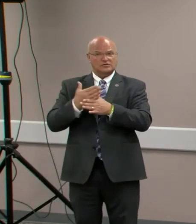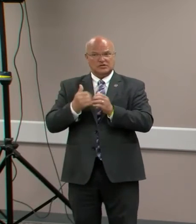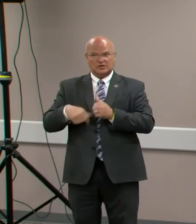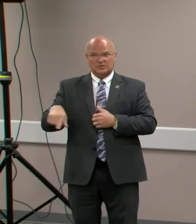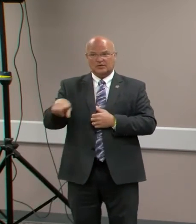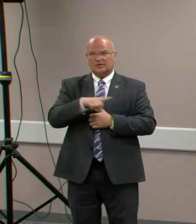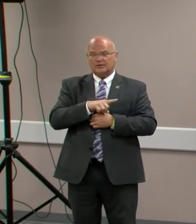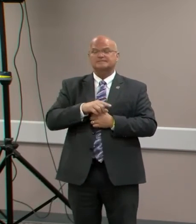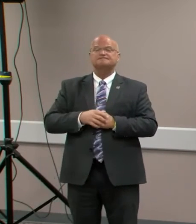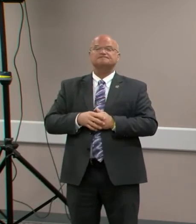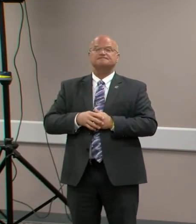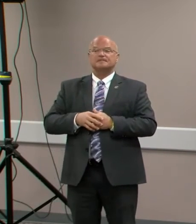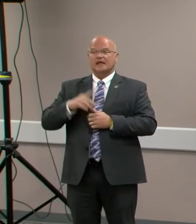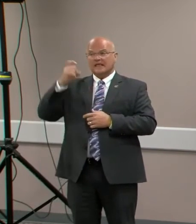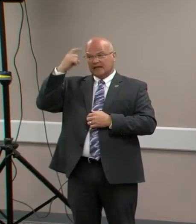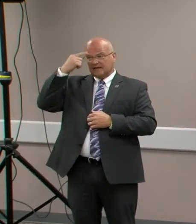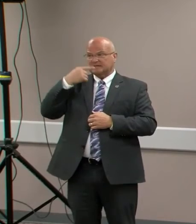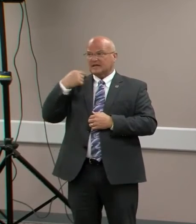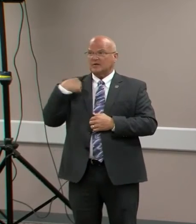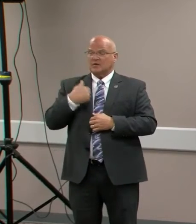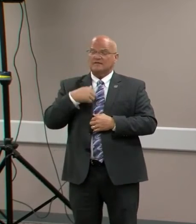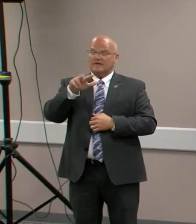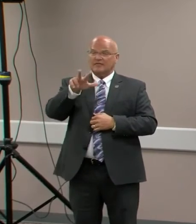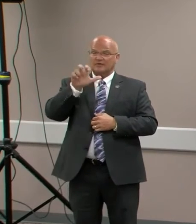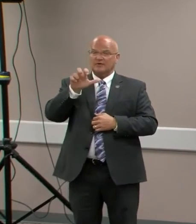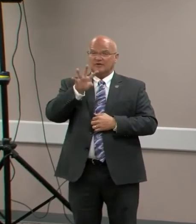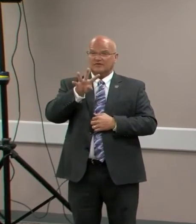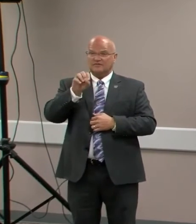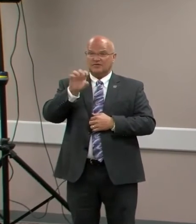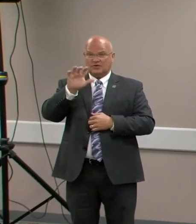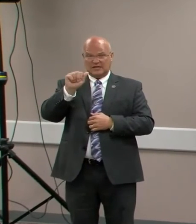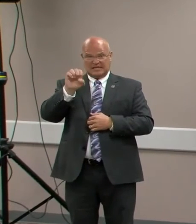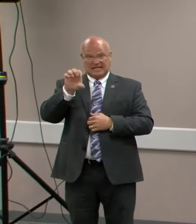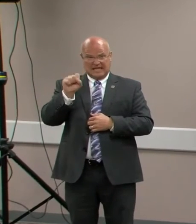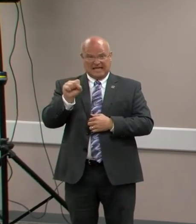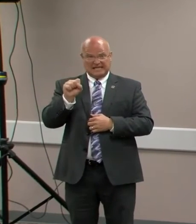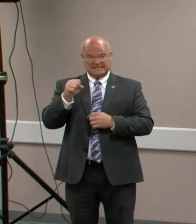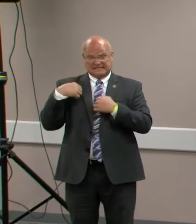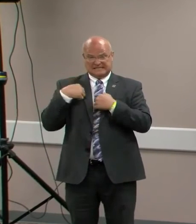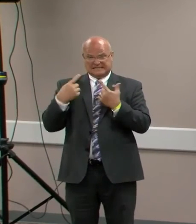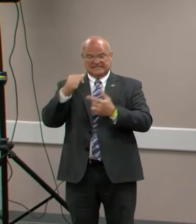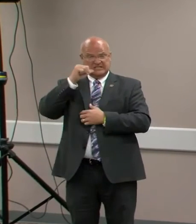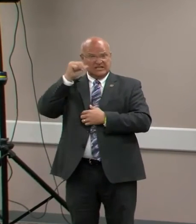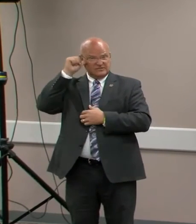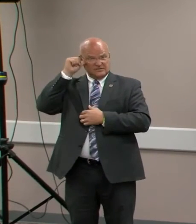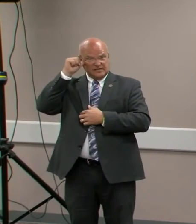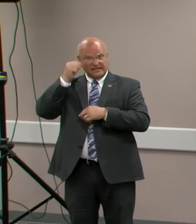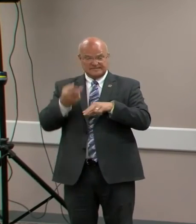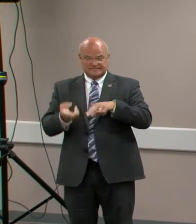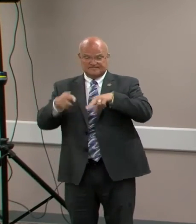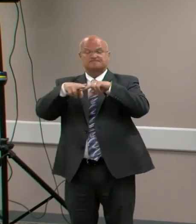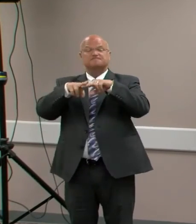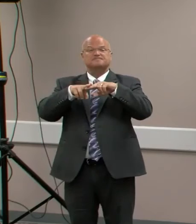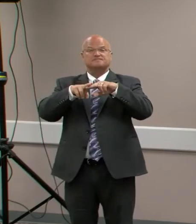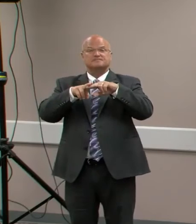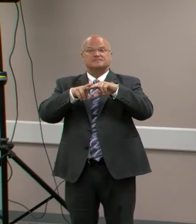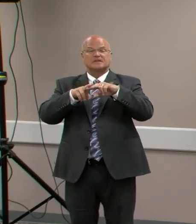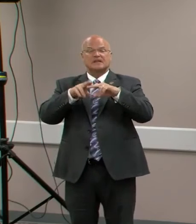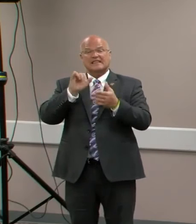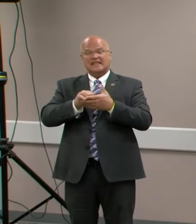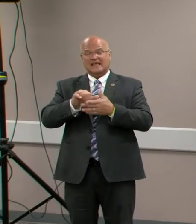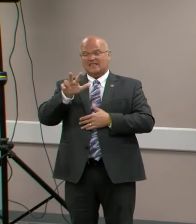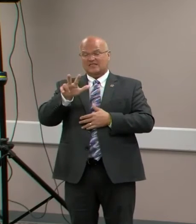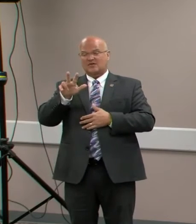shared. Governor mentioned that we've had 340 cases since yesterday, new cases. Of